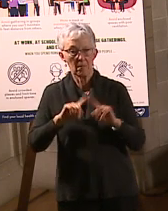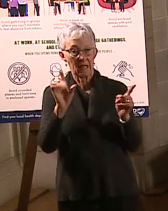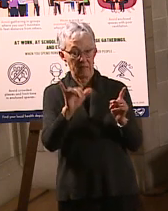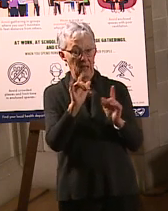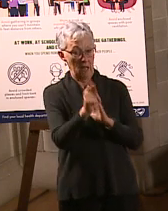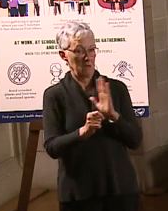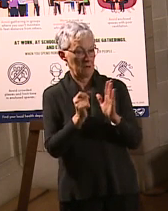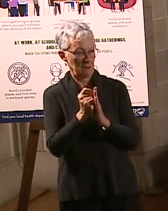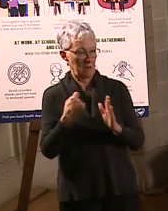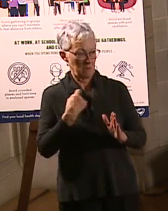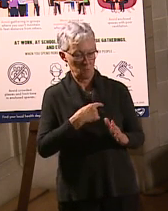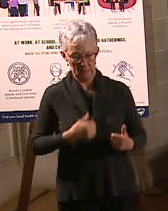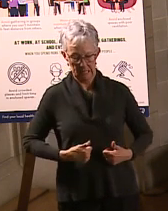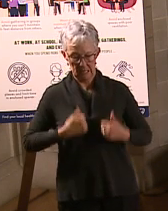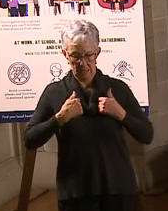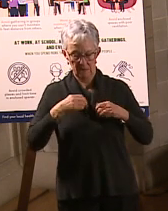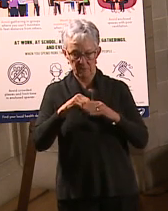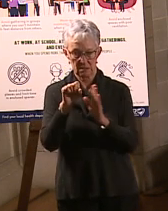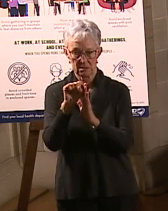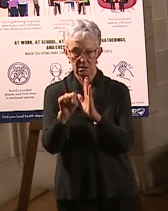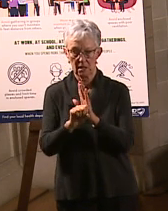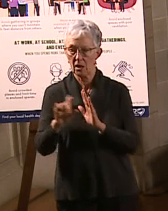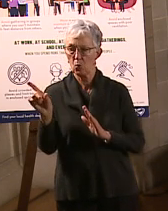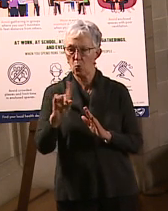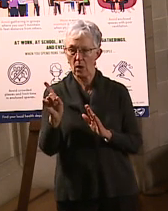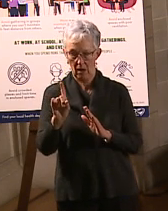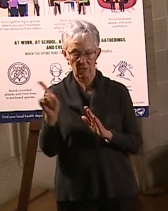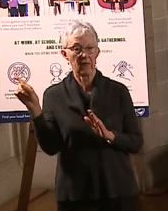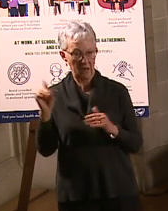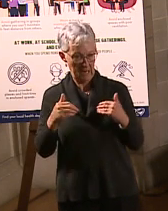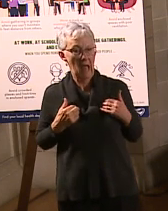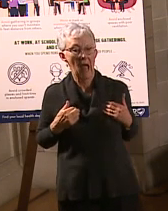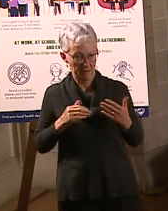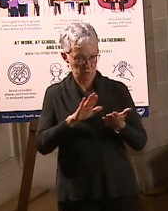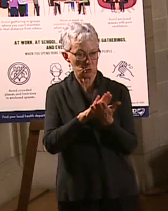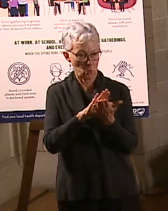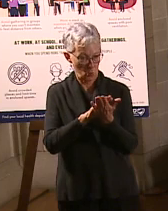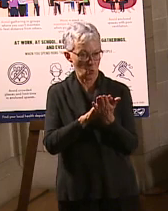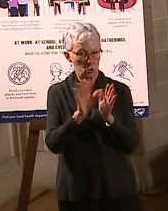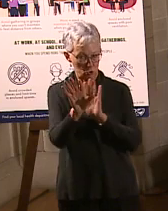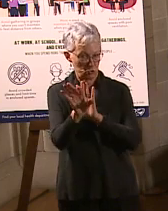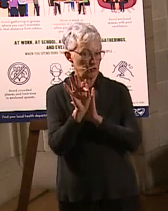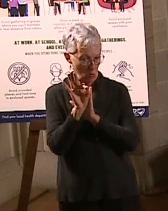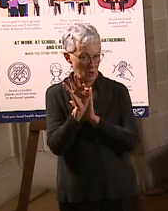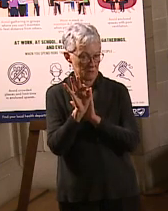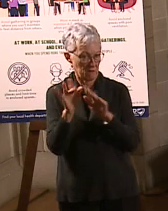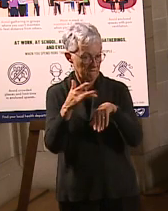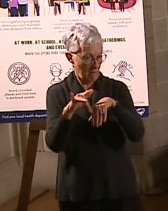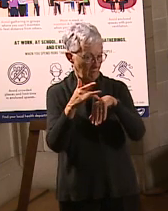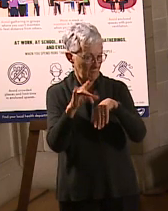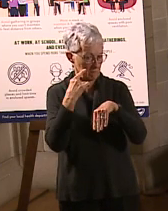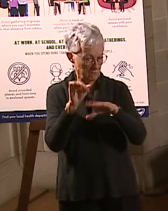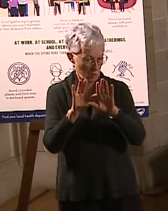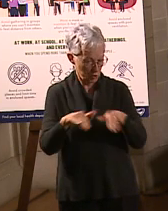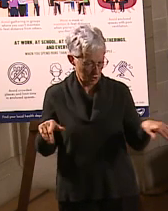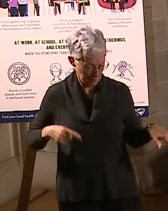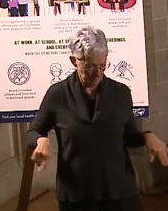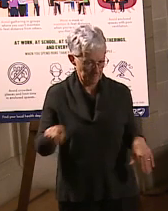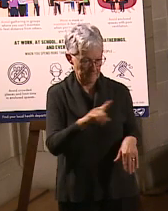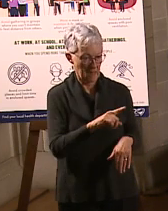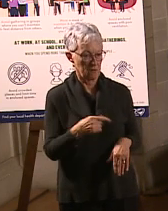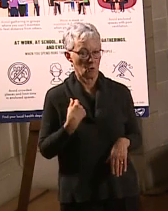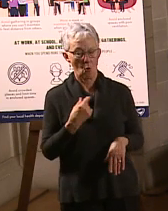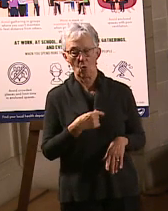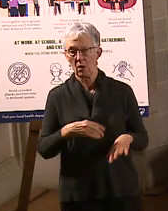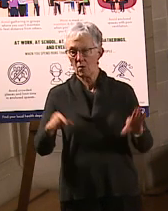had school choice, and so we were able to get our child into a school that was perfect and helped get